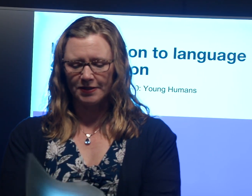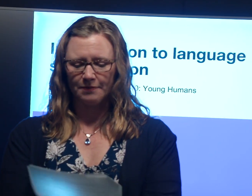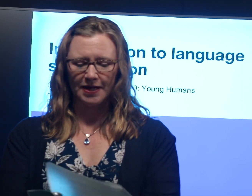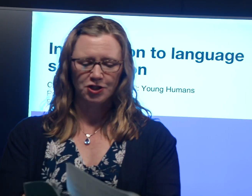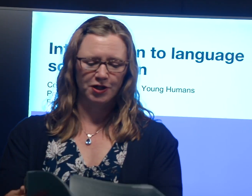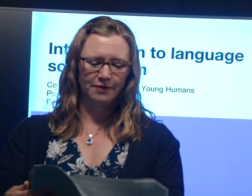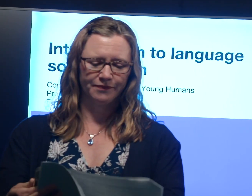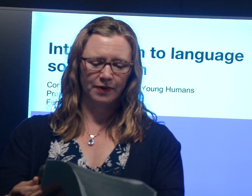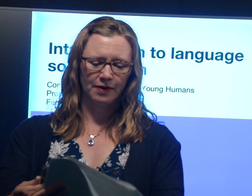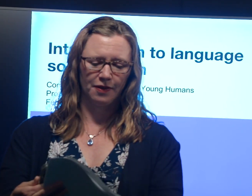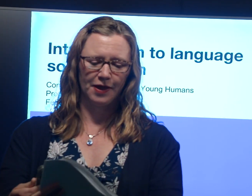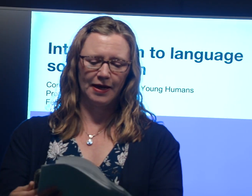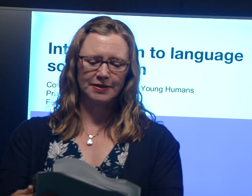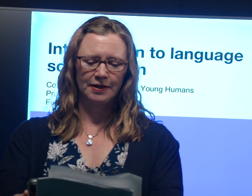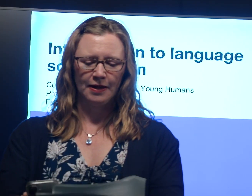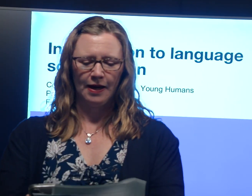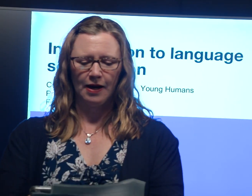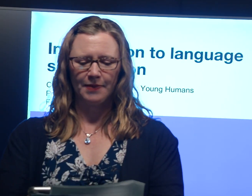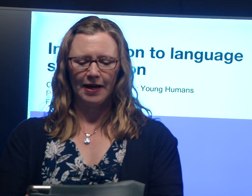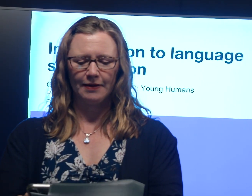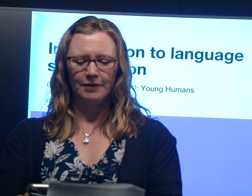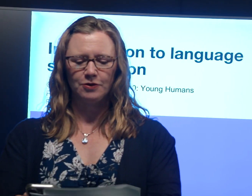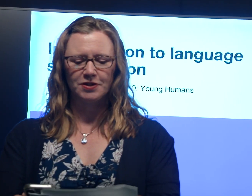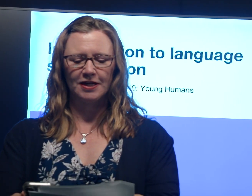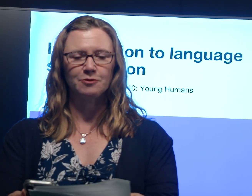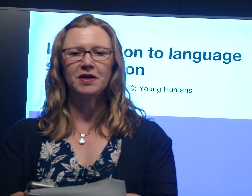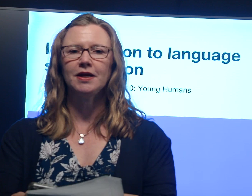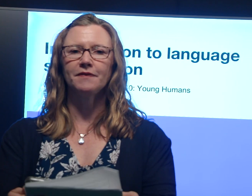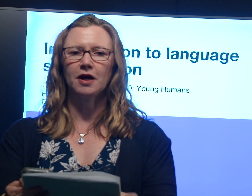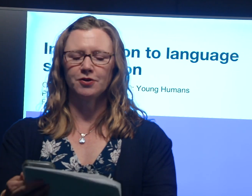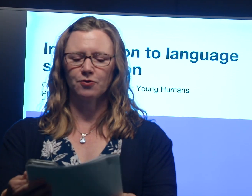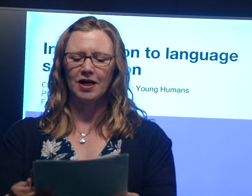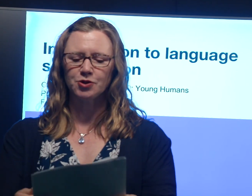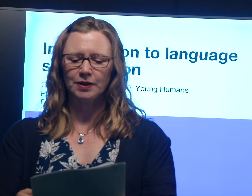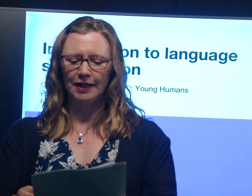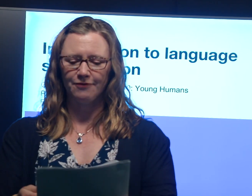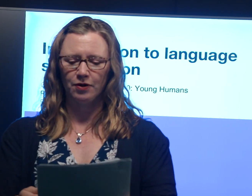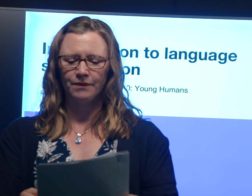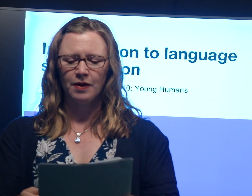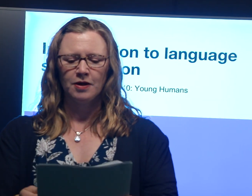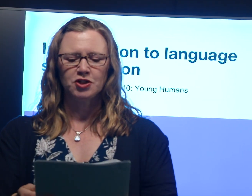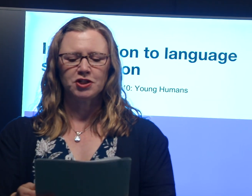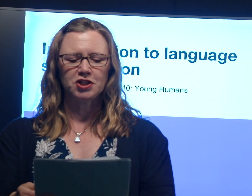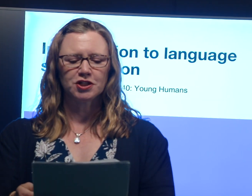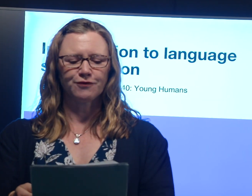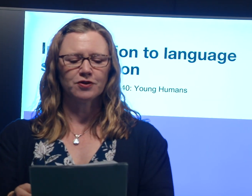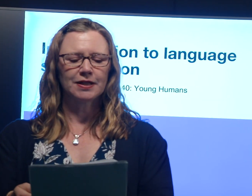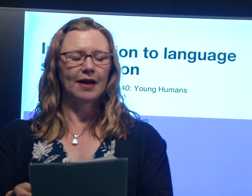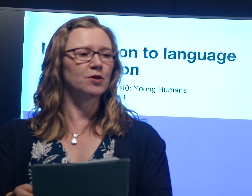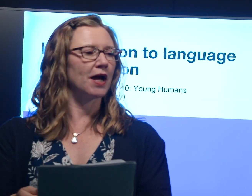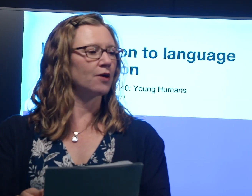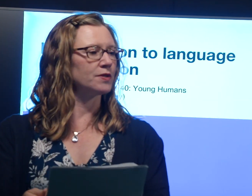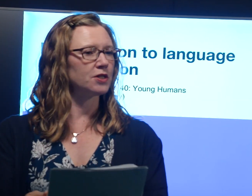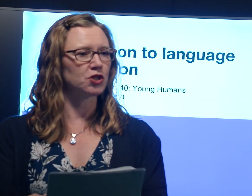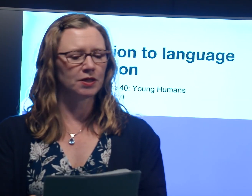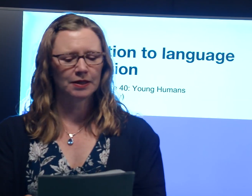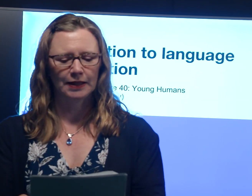to mention that at UCSB on the undergraduate level, she teaches first language acquisition,